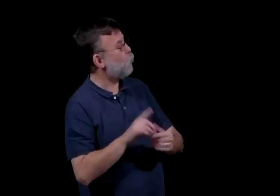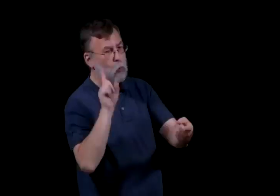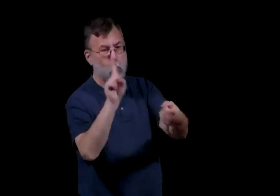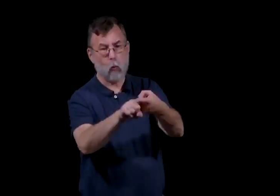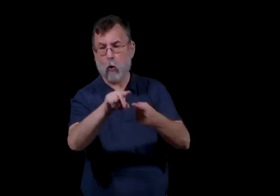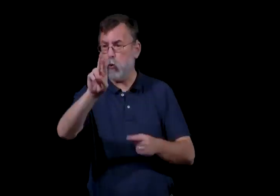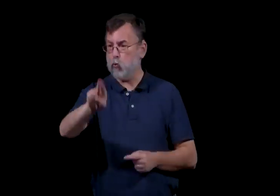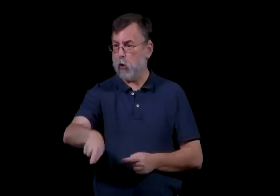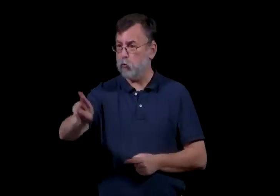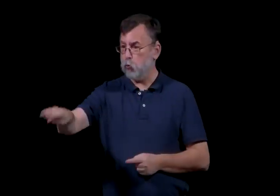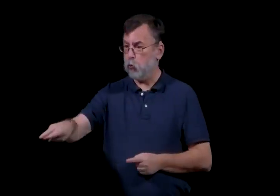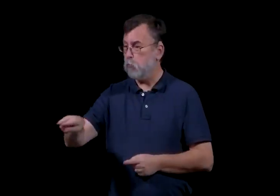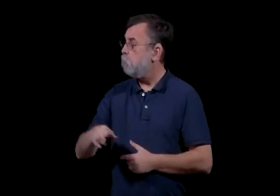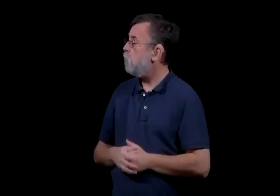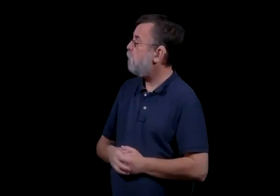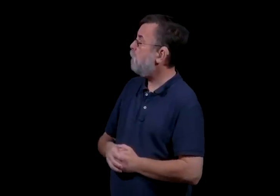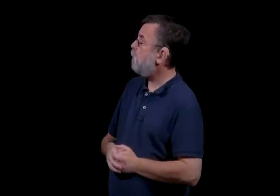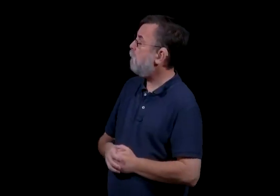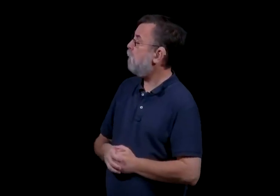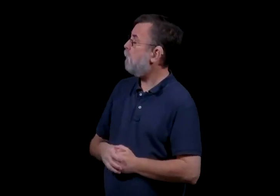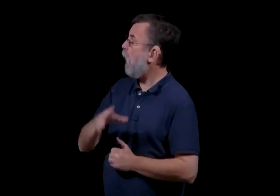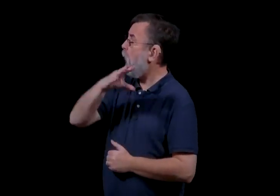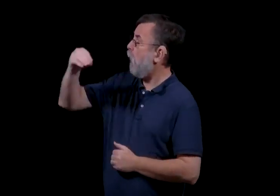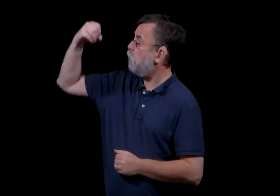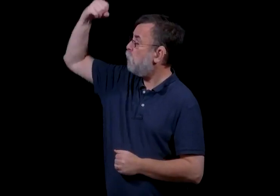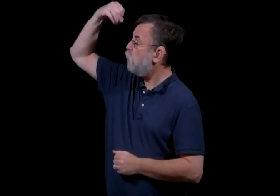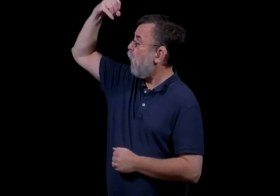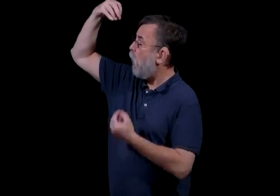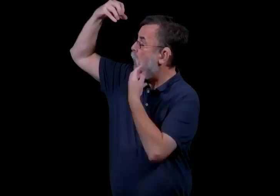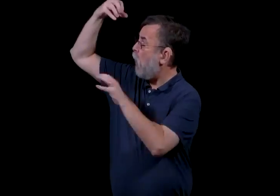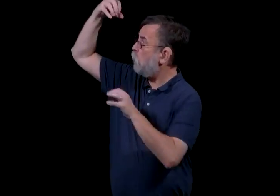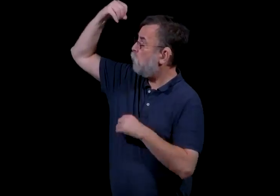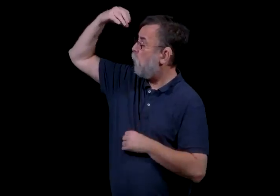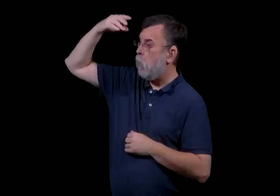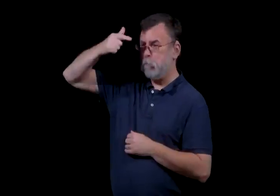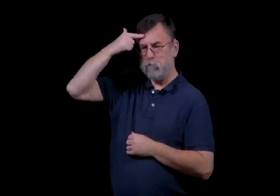clearly to the restrooms and hot showers